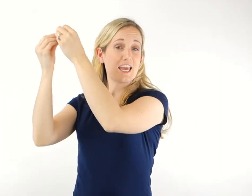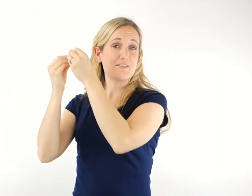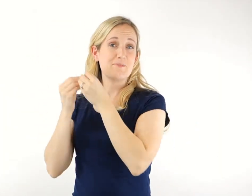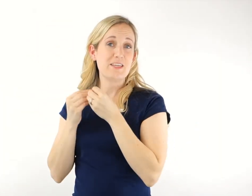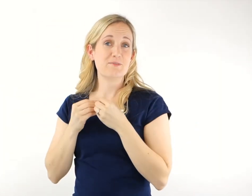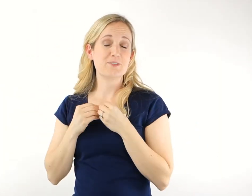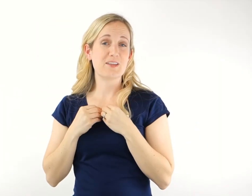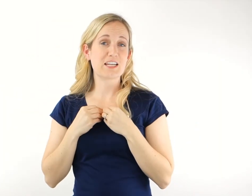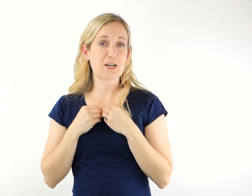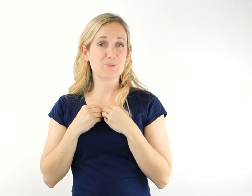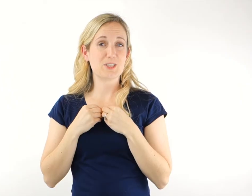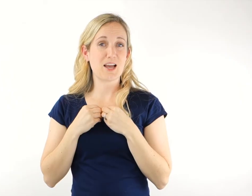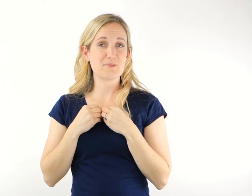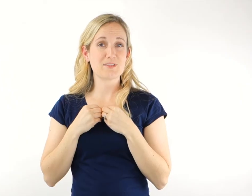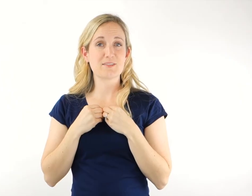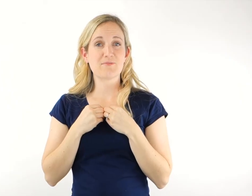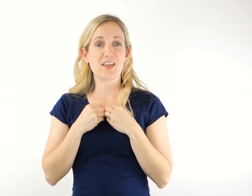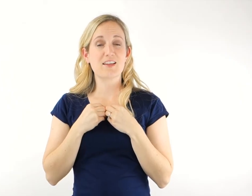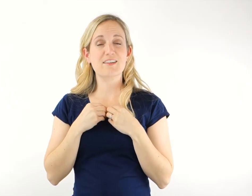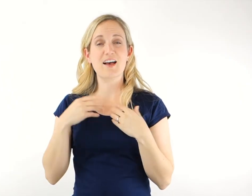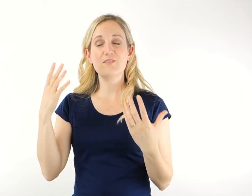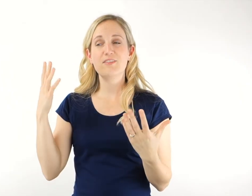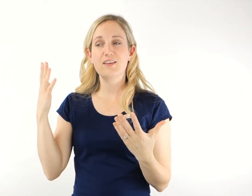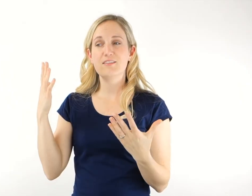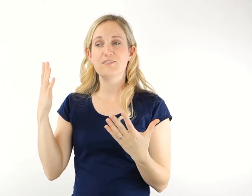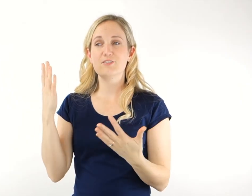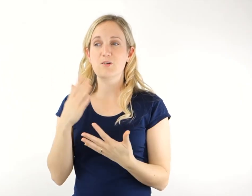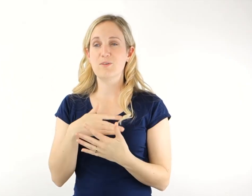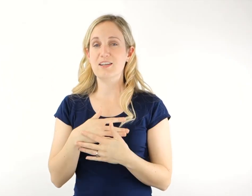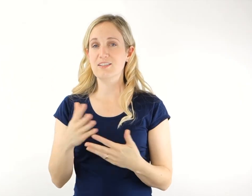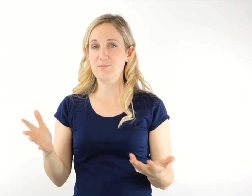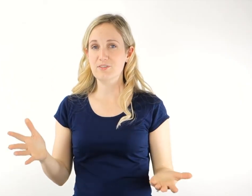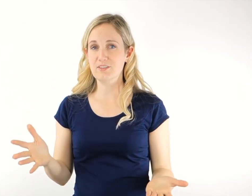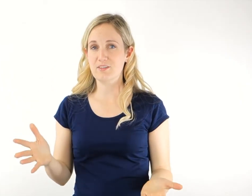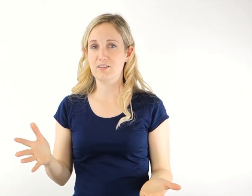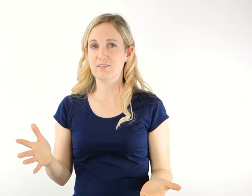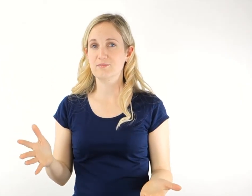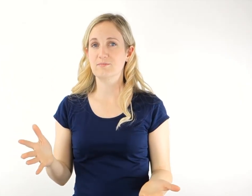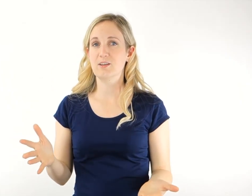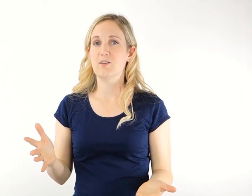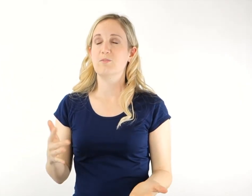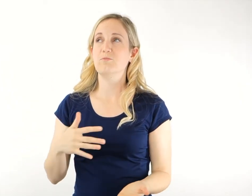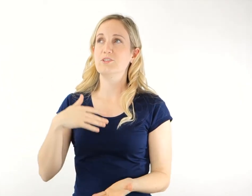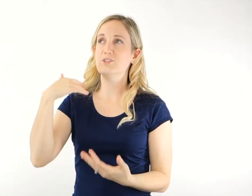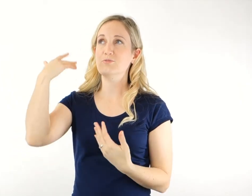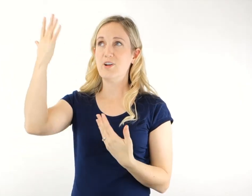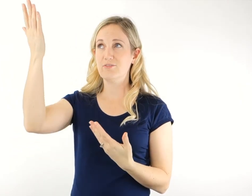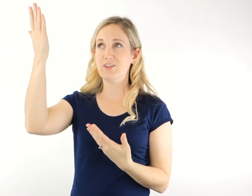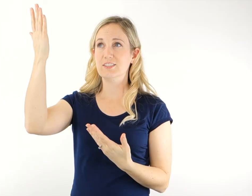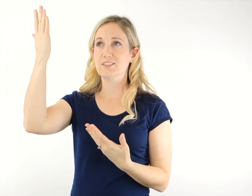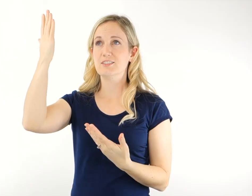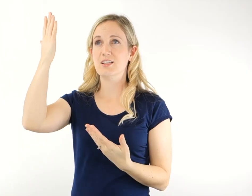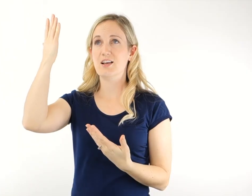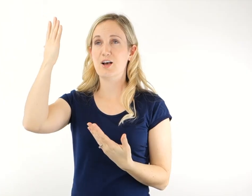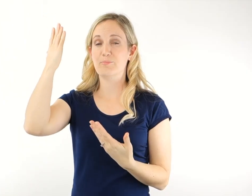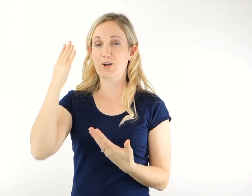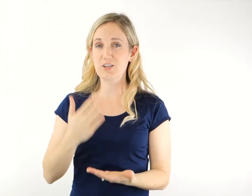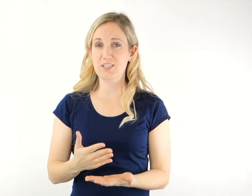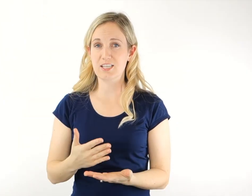gave me. We do that a couple times. So anytime during the song, once you reference a